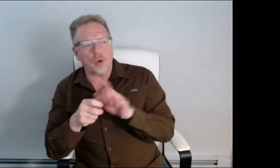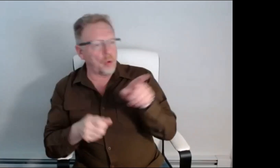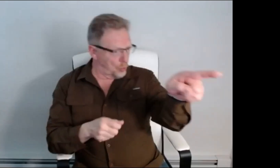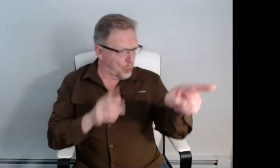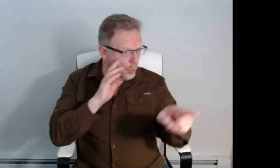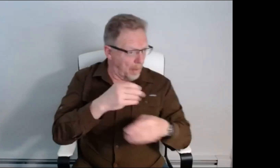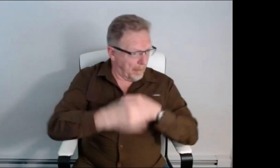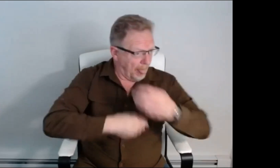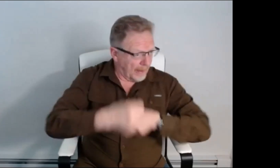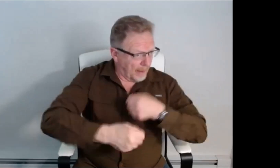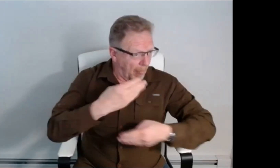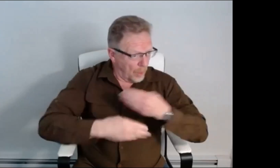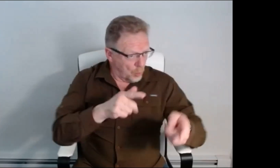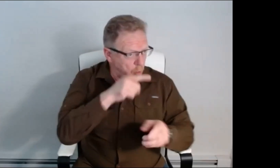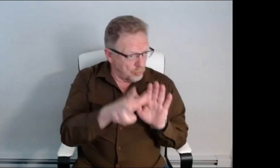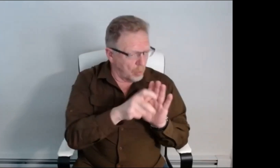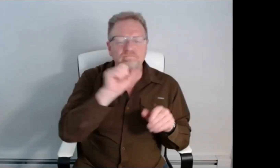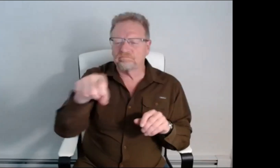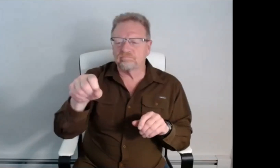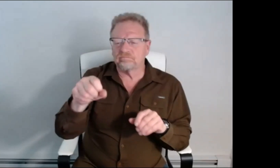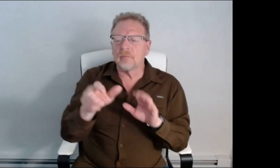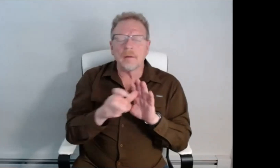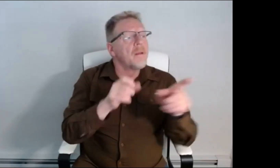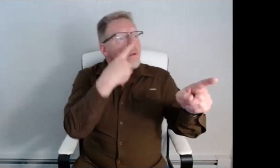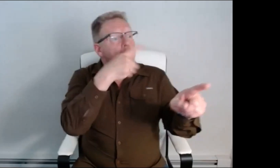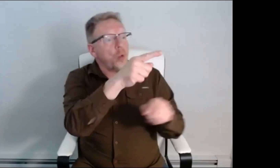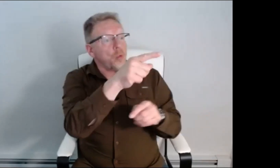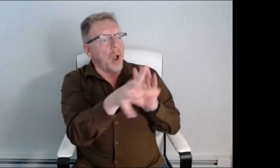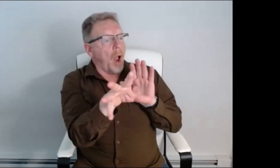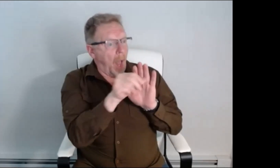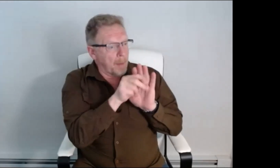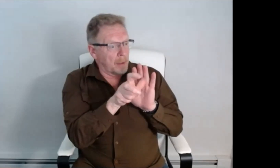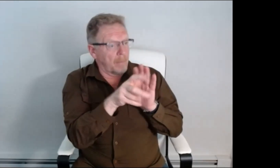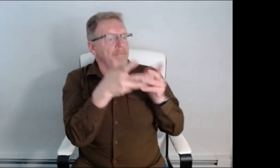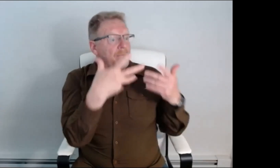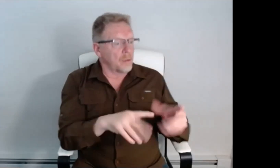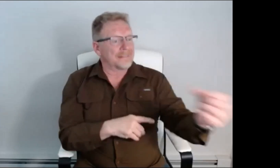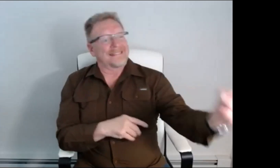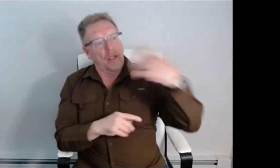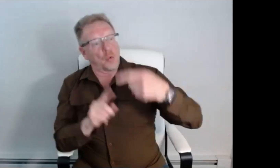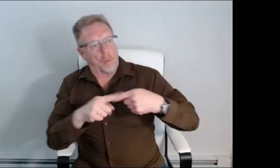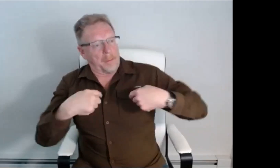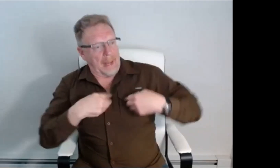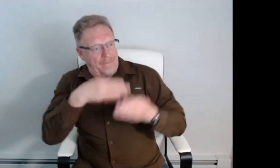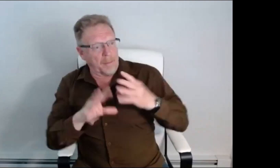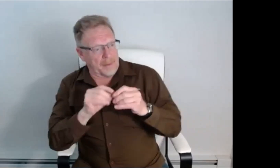Zoom account. Perfect. Could you send that to me after the meeting? Yes. Thank you,